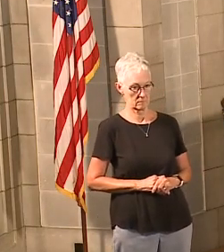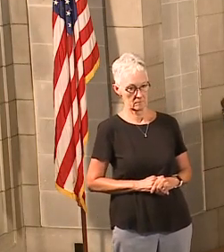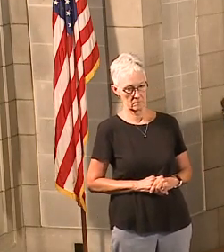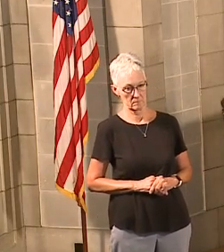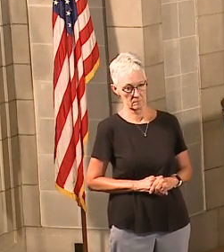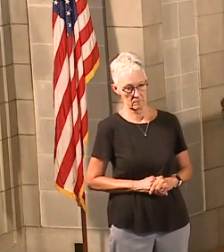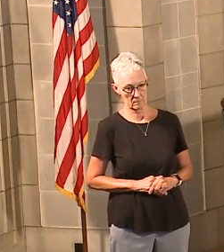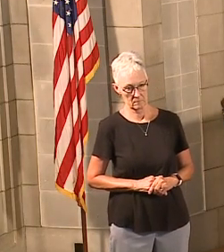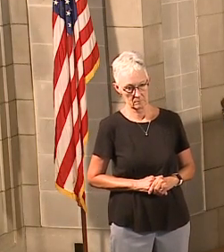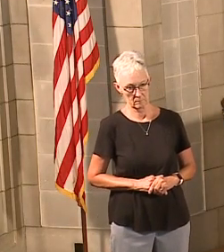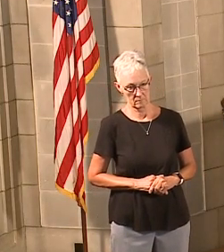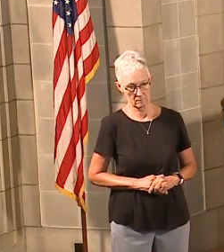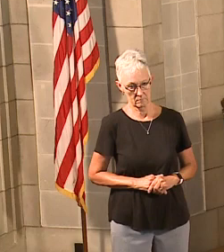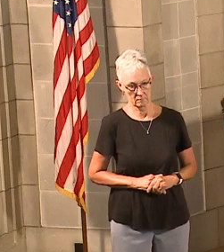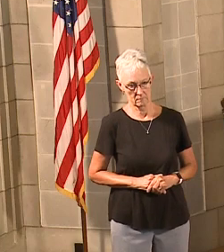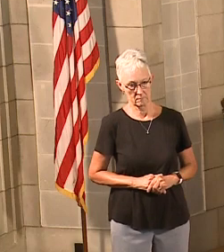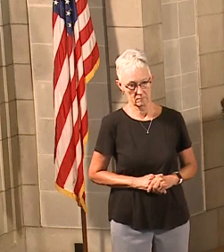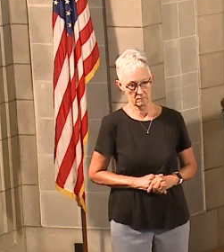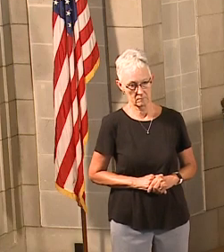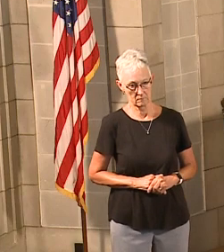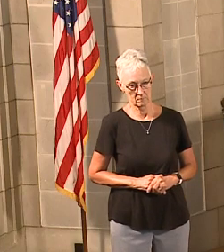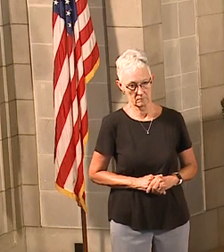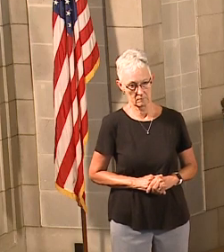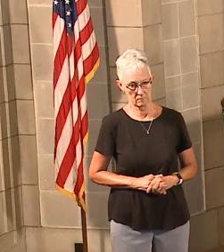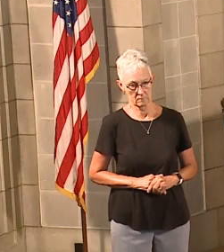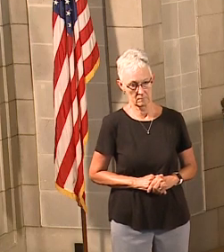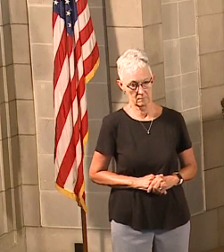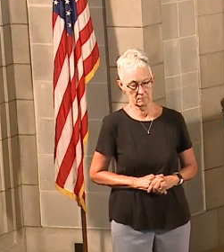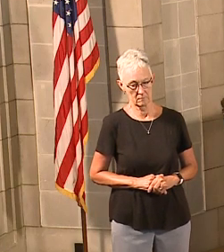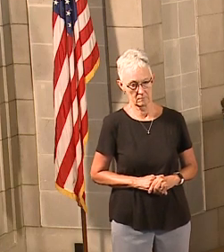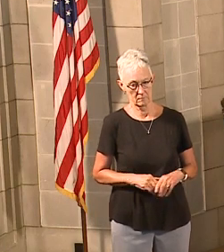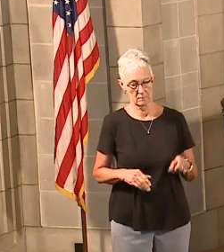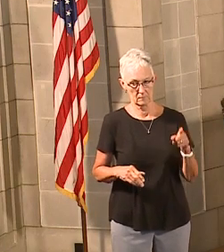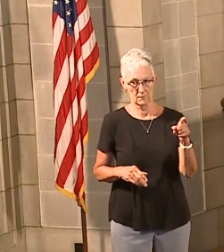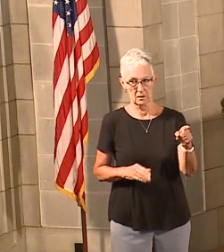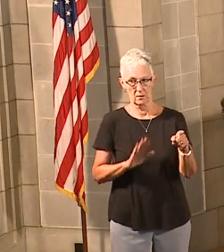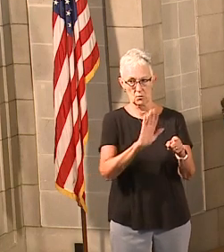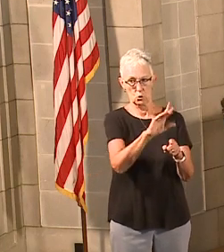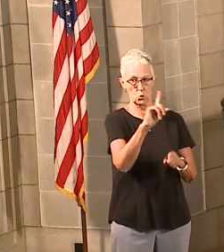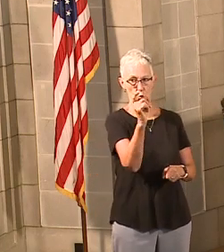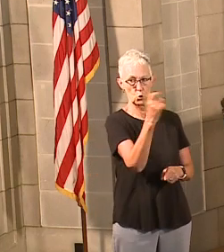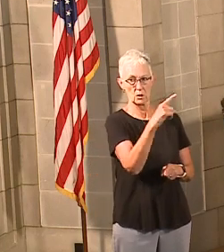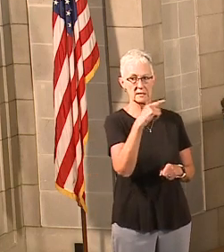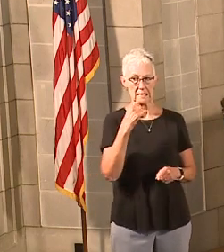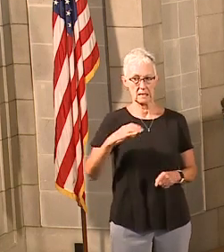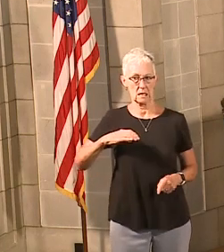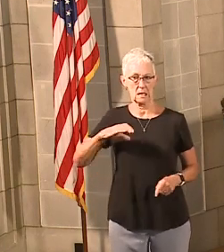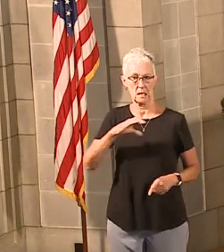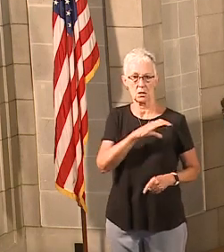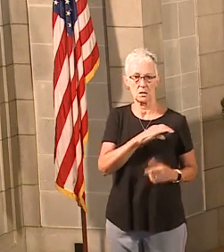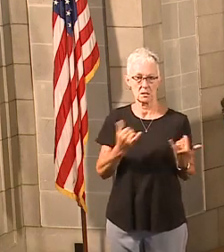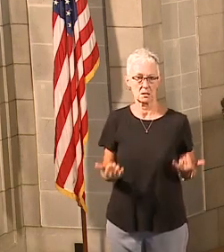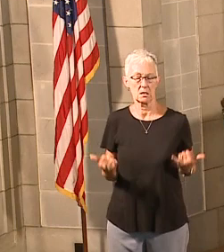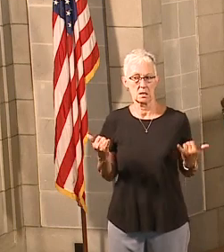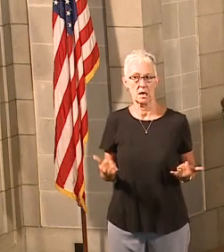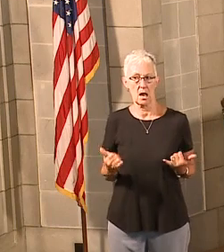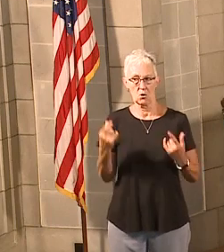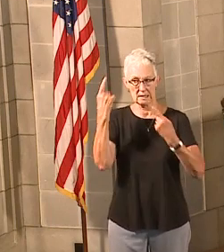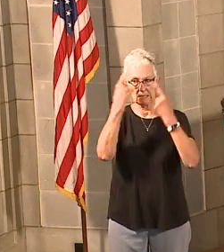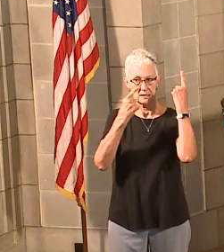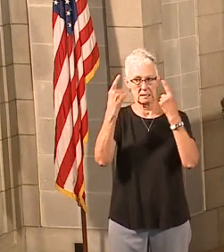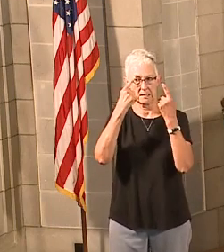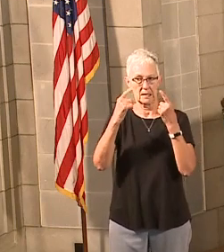favor of additional relief from the federal government? So the question is, Congress is considering another stimulus package. Am I in favor of such a